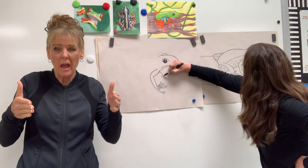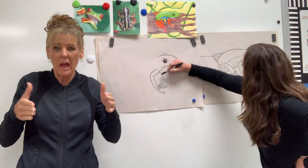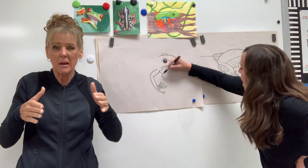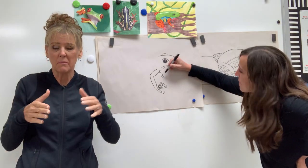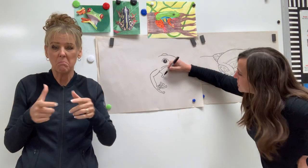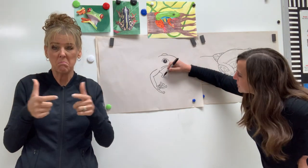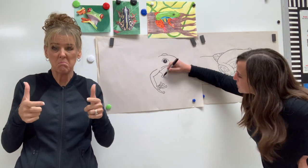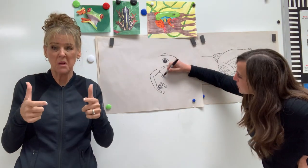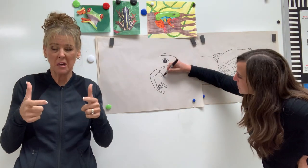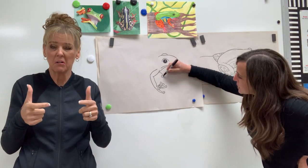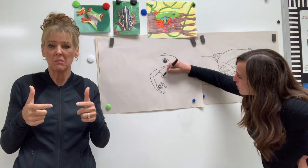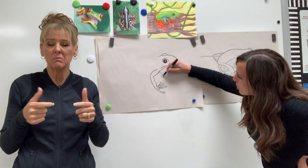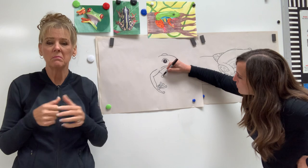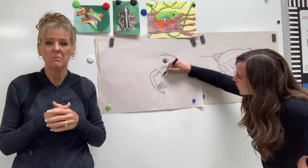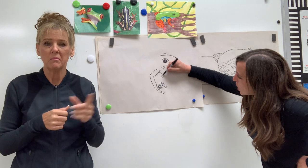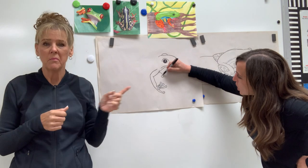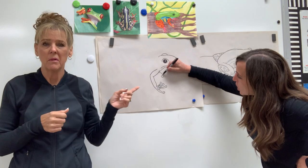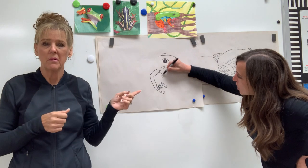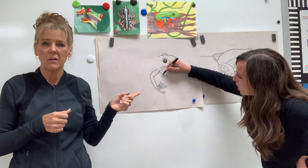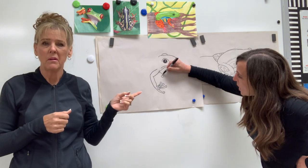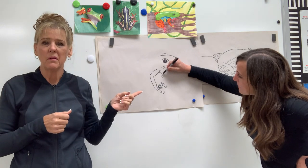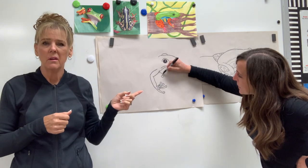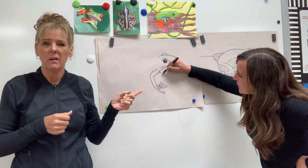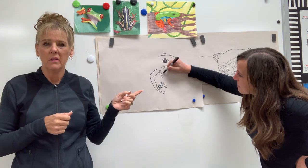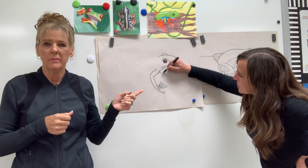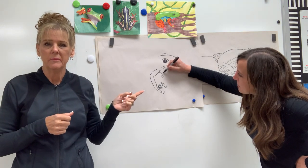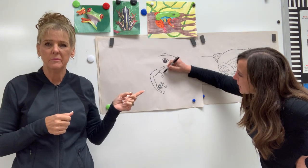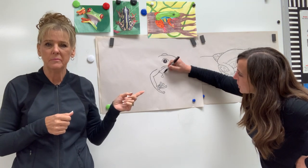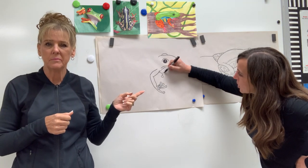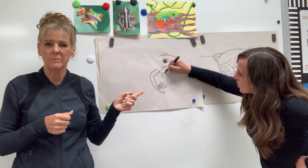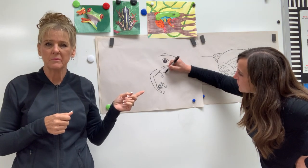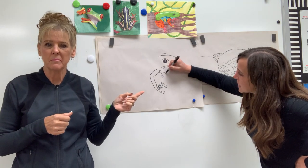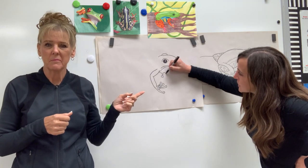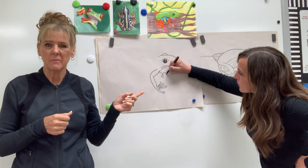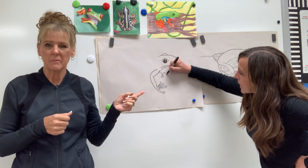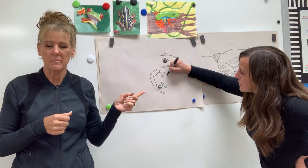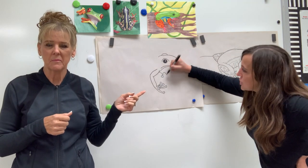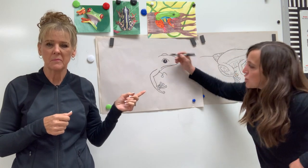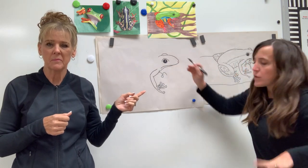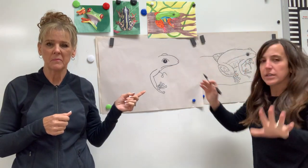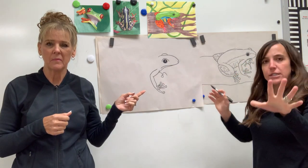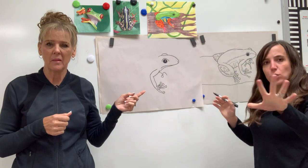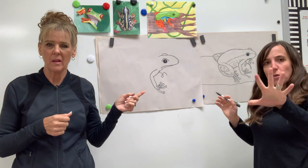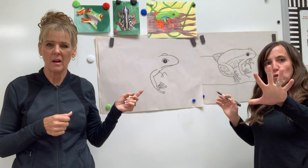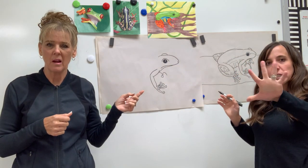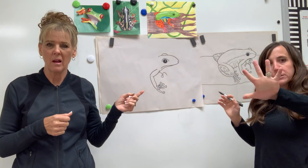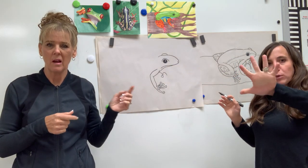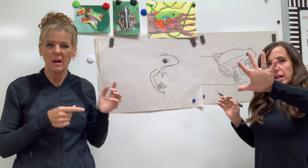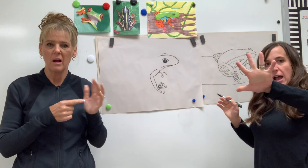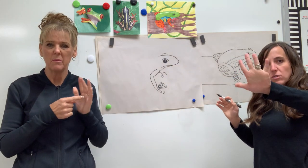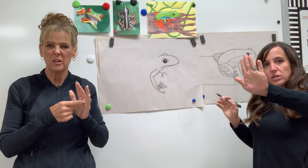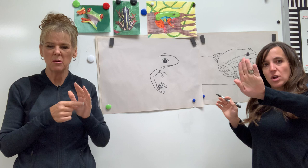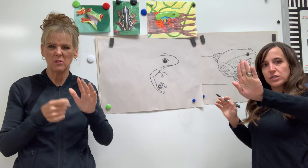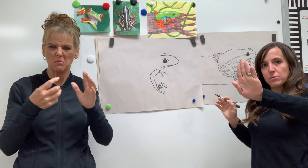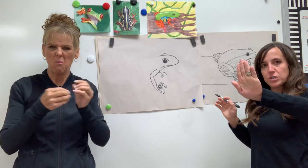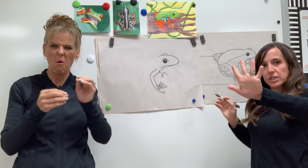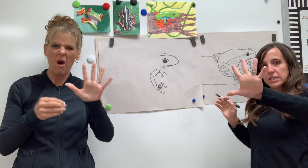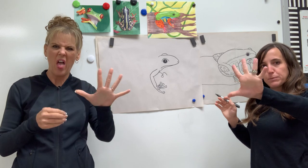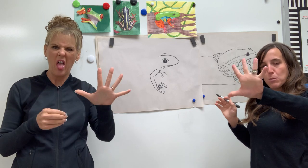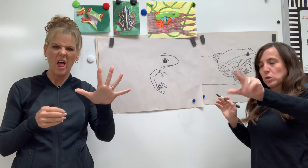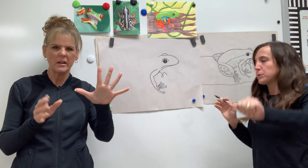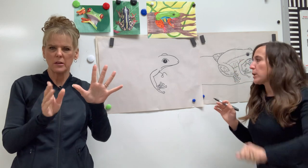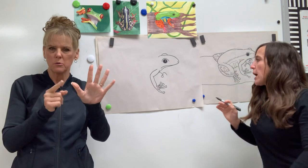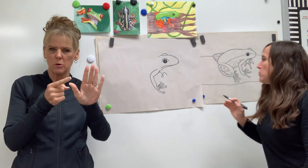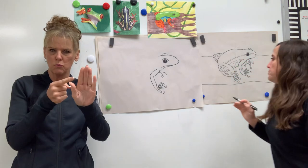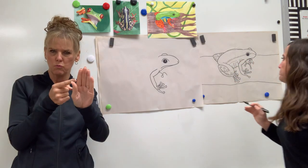ahead and I'm gonna swing this over. But then I'm going to make it curve this way to show that it's sort of more spread out. Not so much